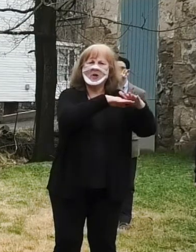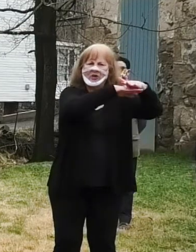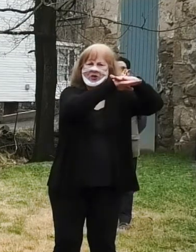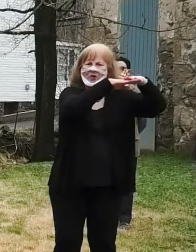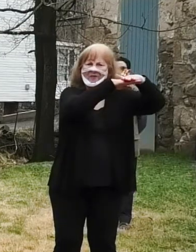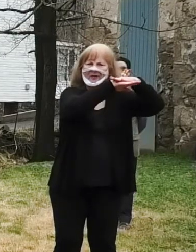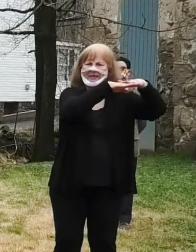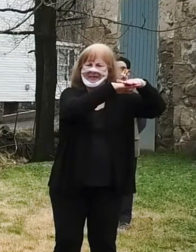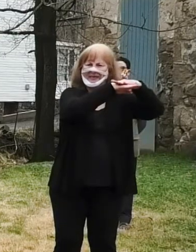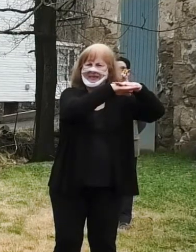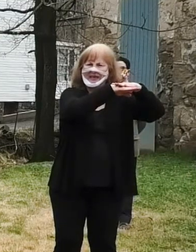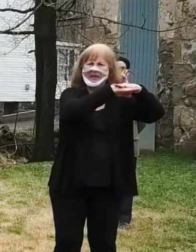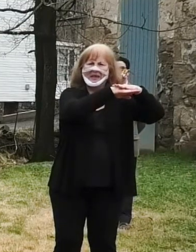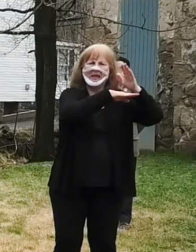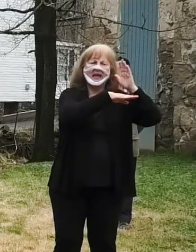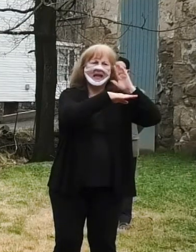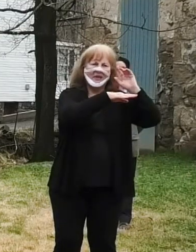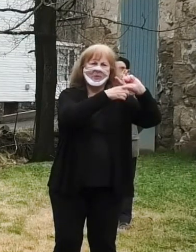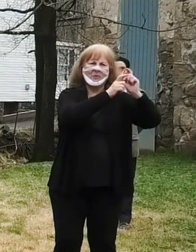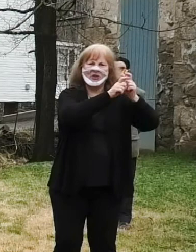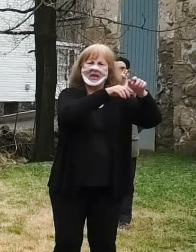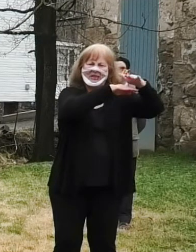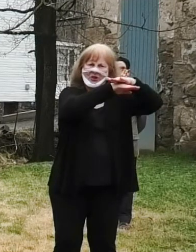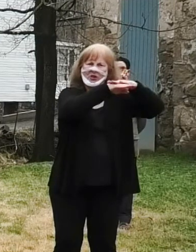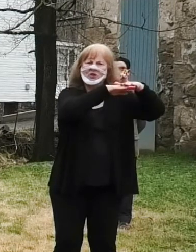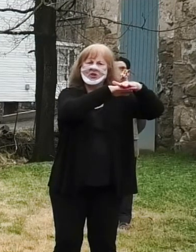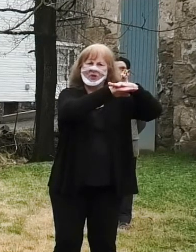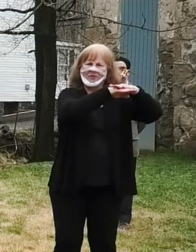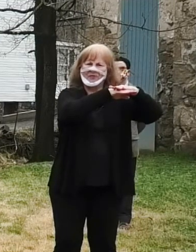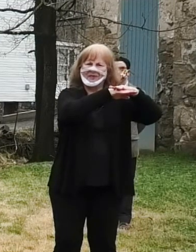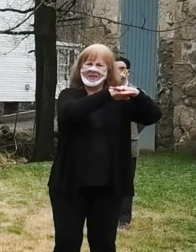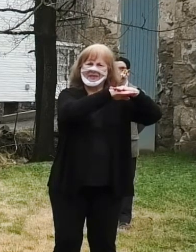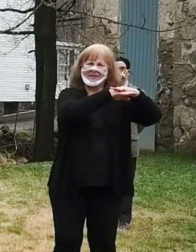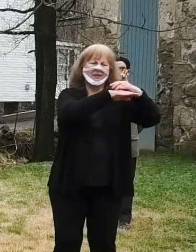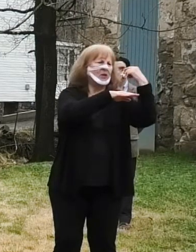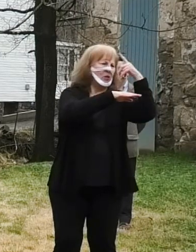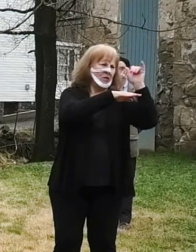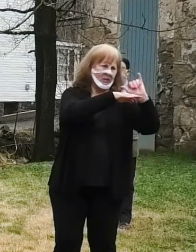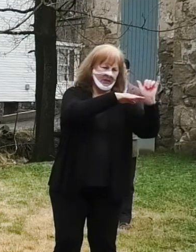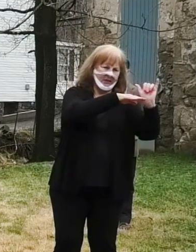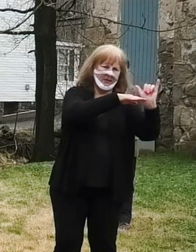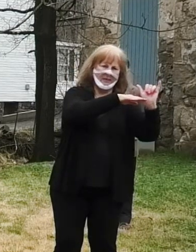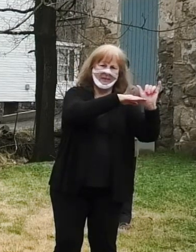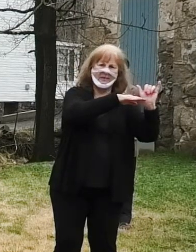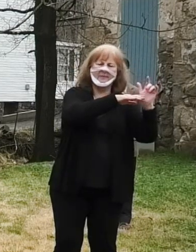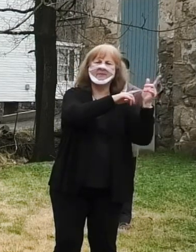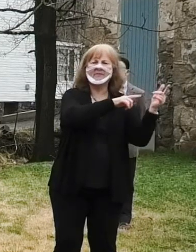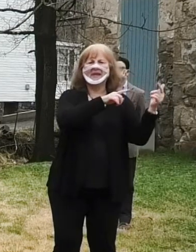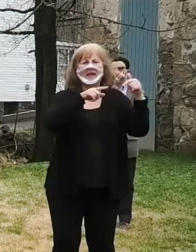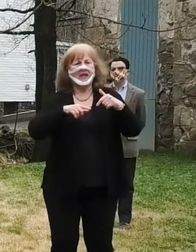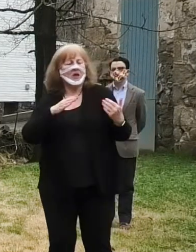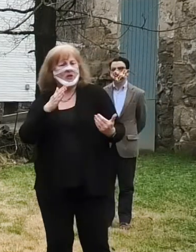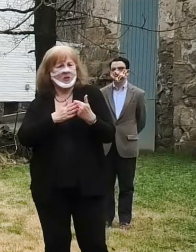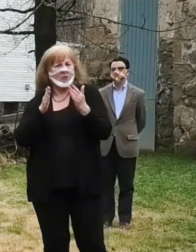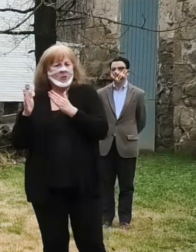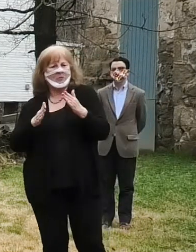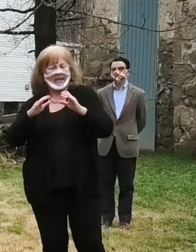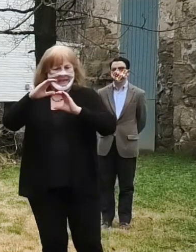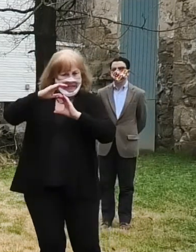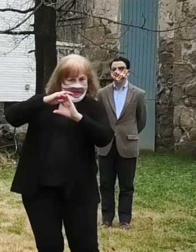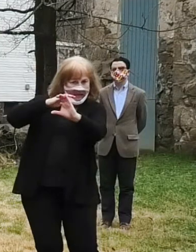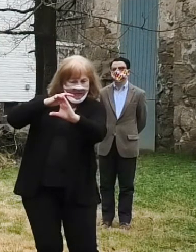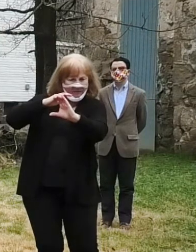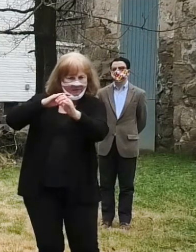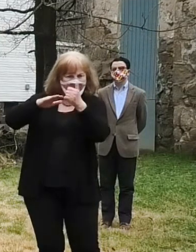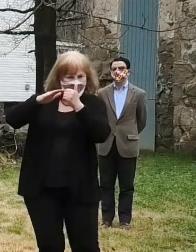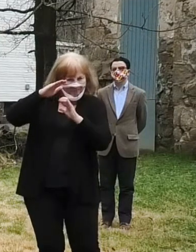surface and will change the surface, the way the surface looks. With a tunnel, there's